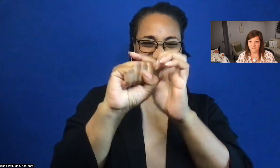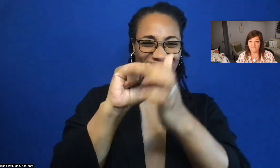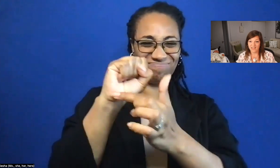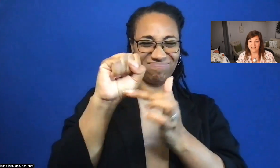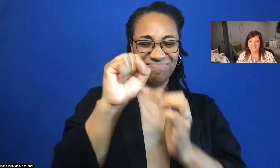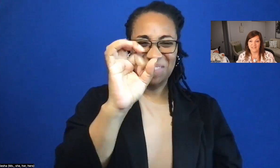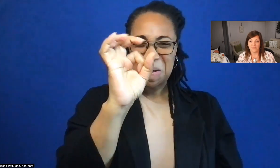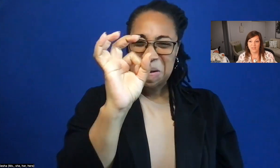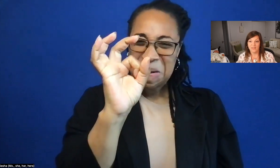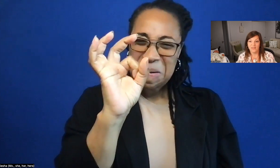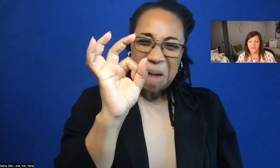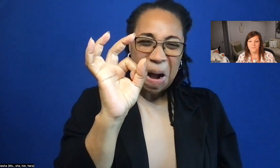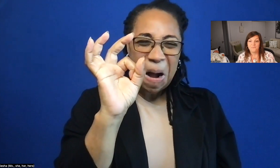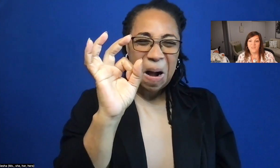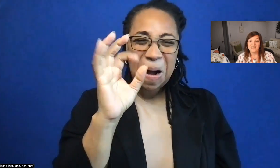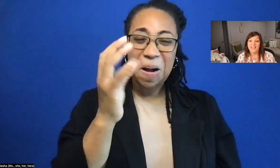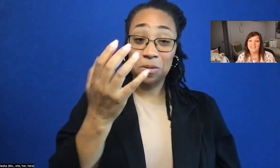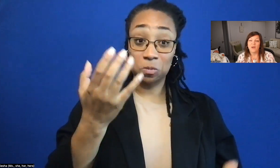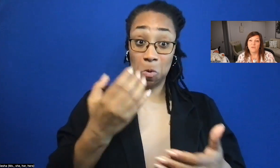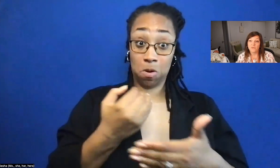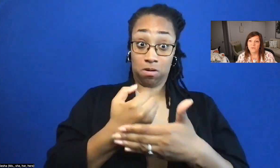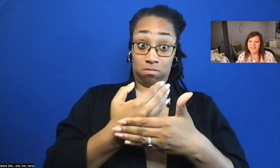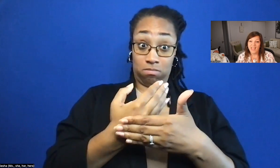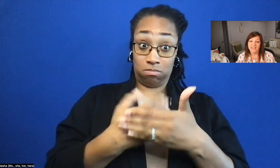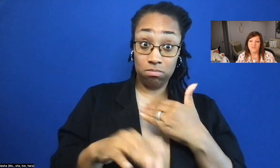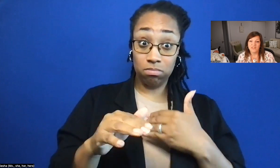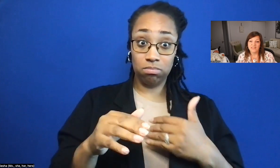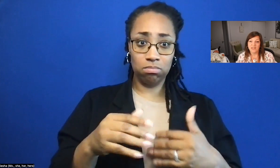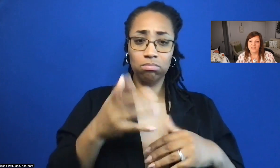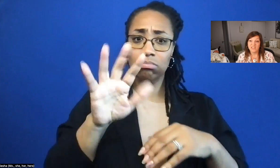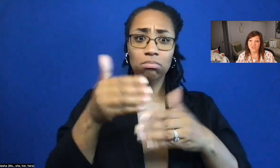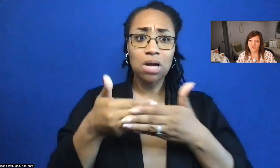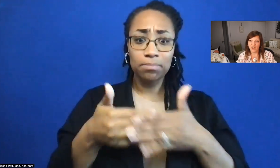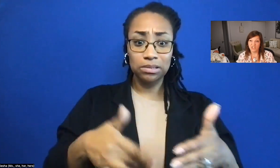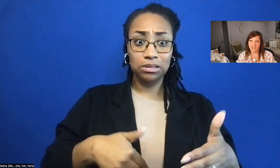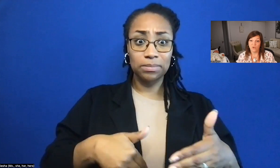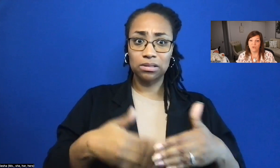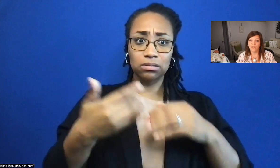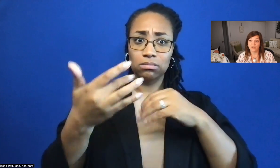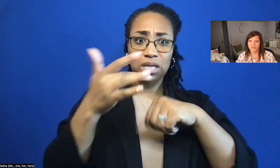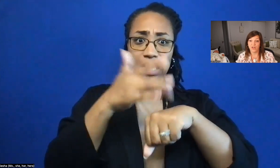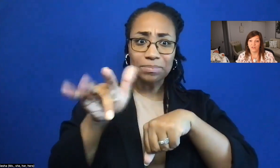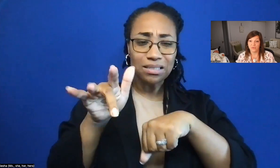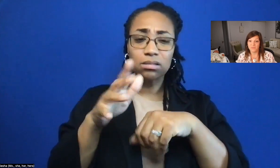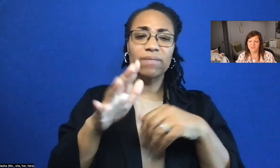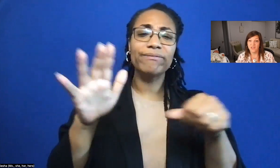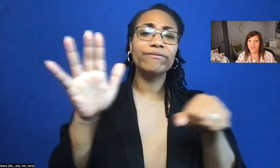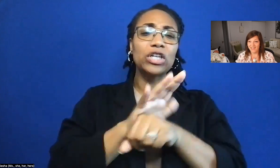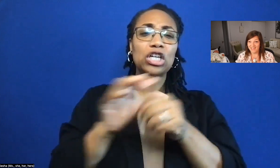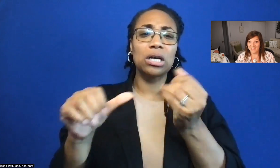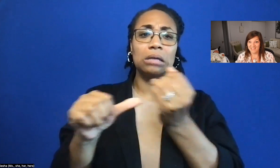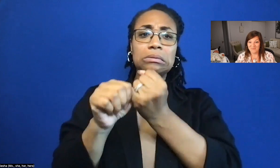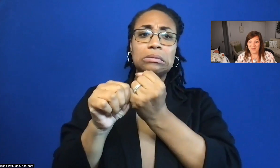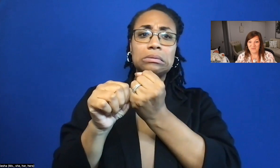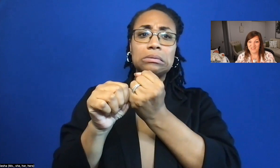with a fasted stomach. It takes about 3 days for the stomach to stretch and hold larger volumes.